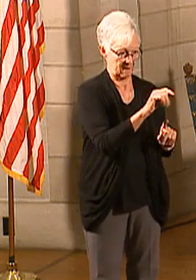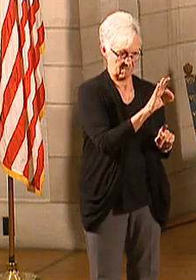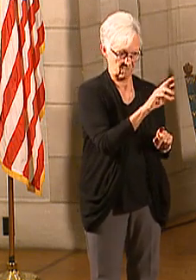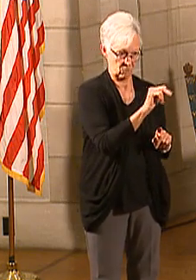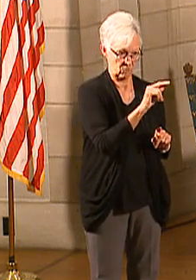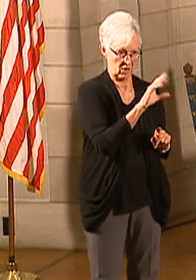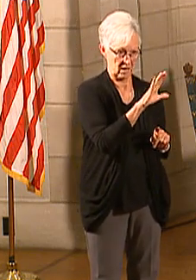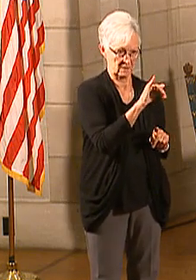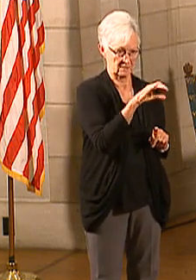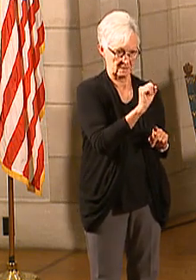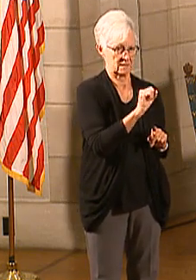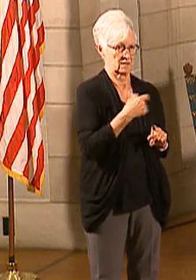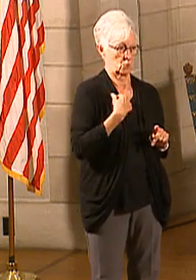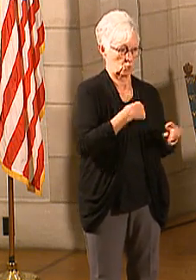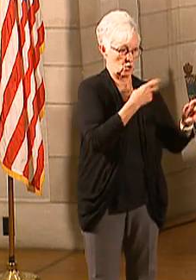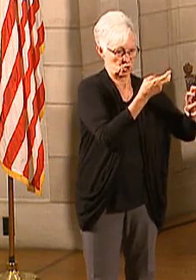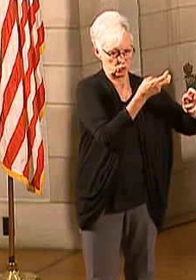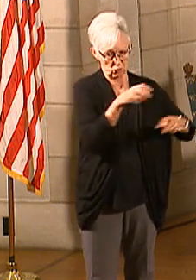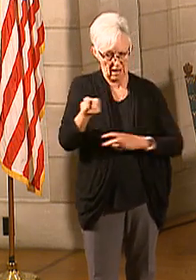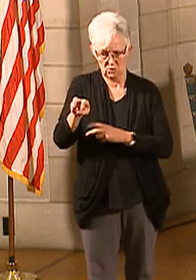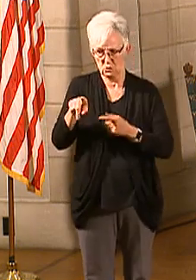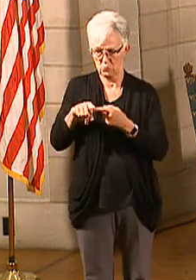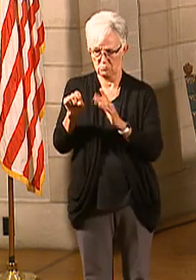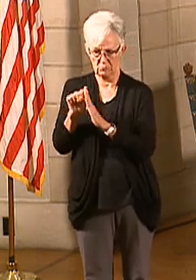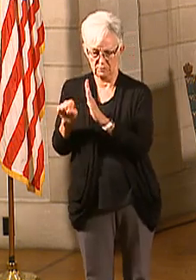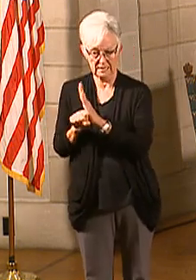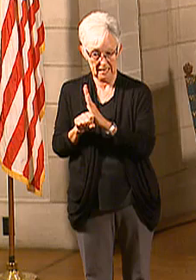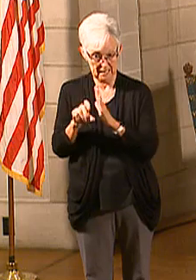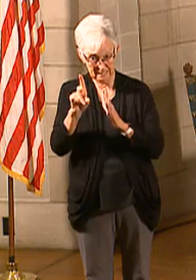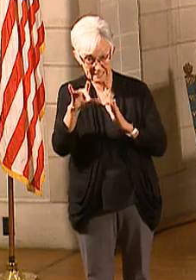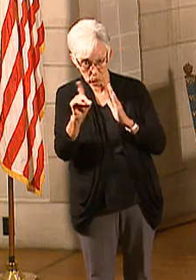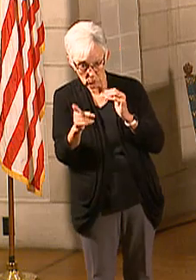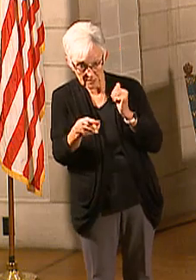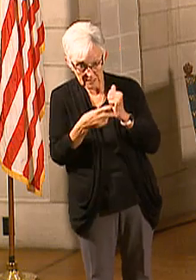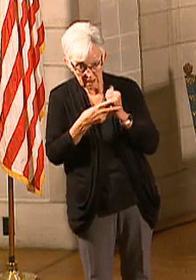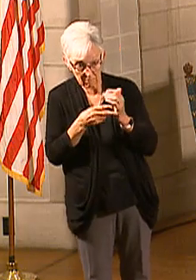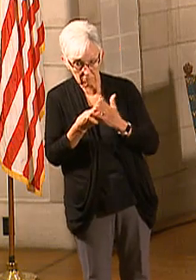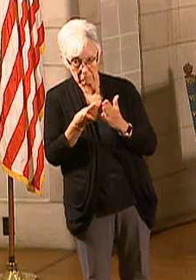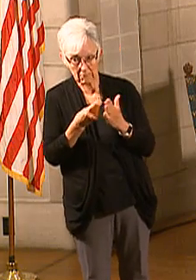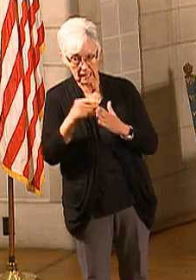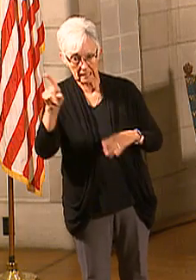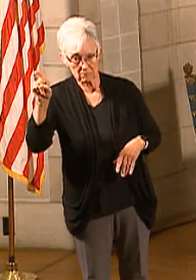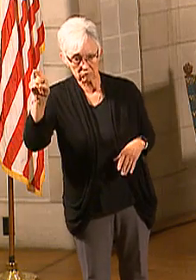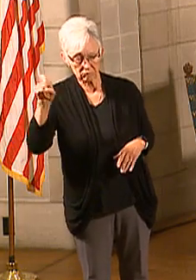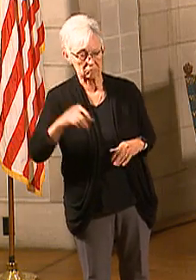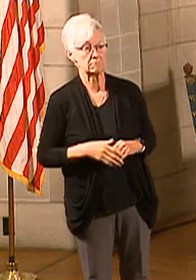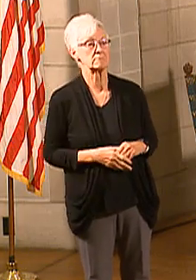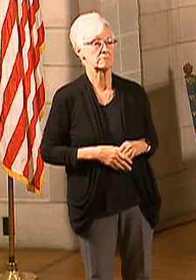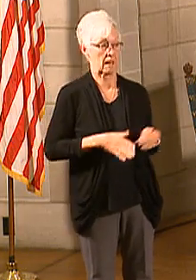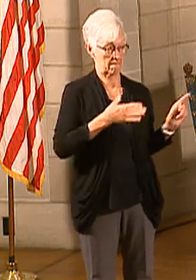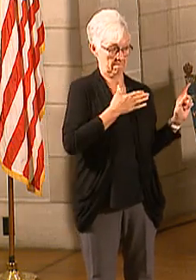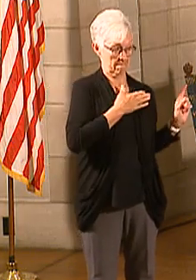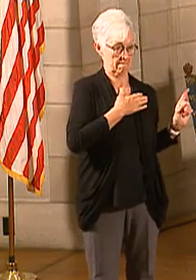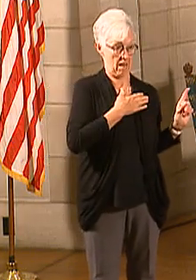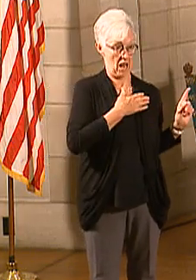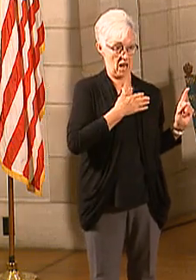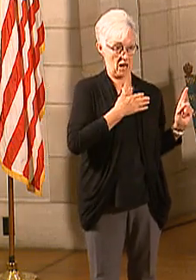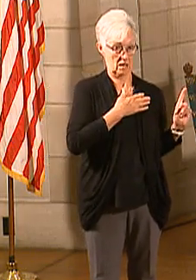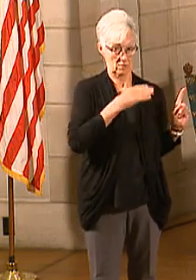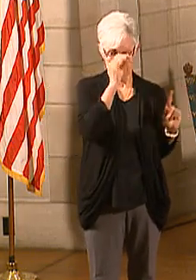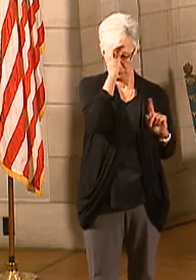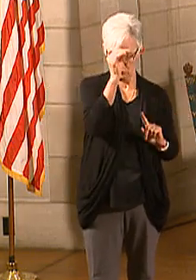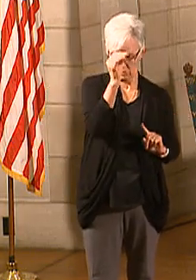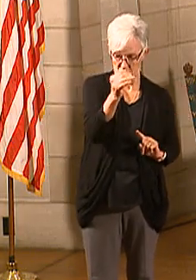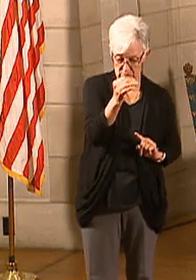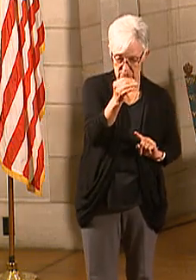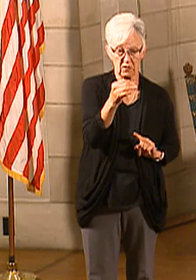Did we save any additional money than we thought? I will tell you that, from my perspective, I think the transition went very well, that The team